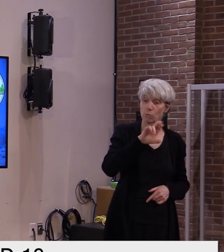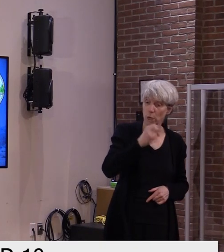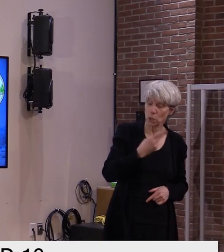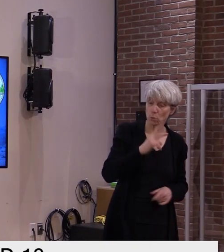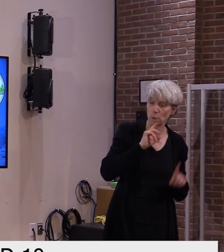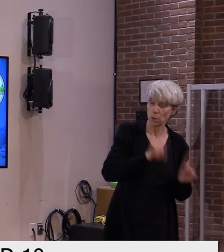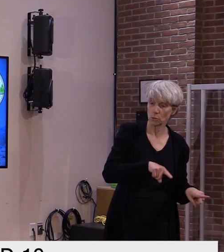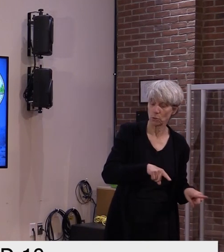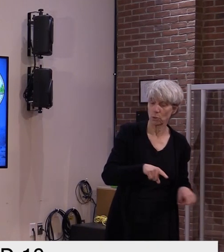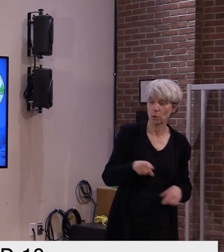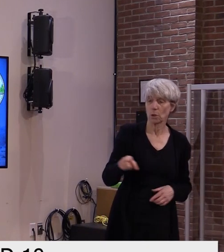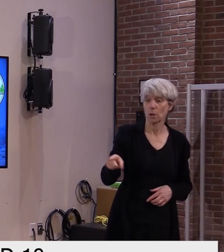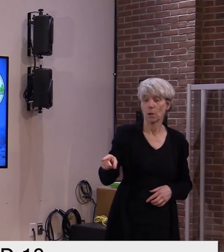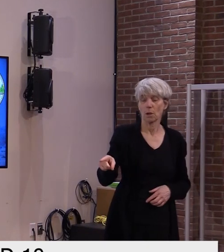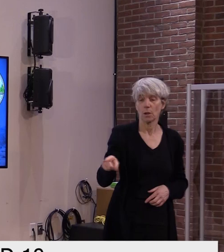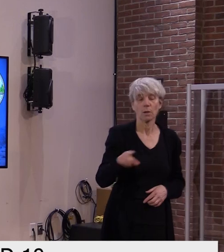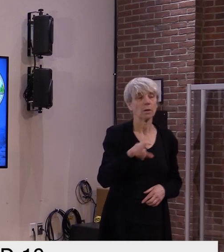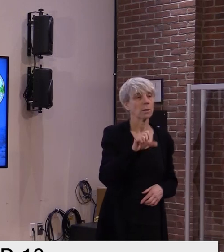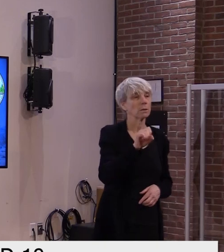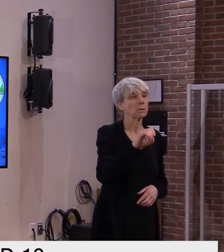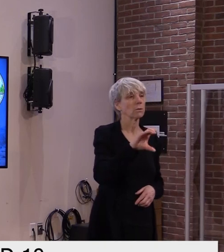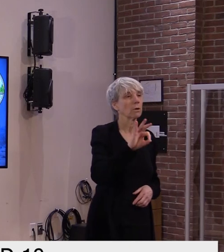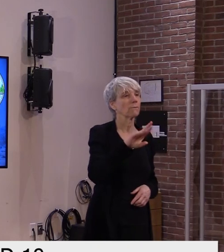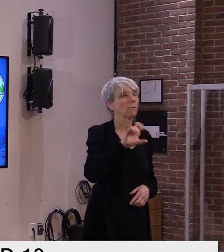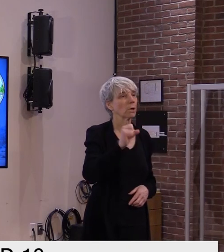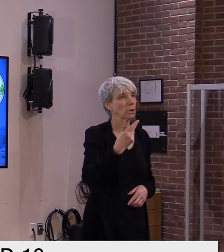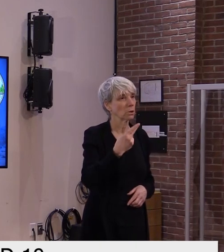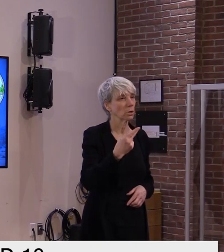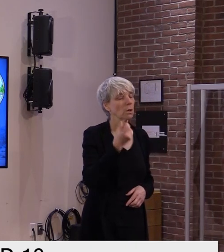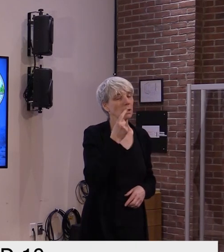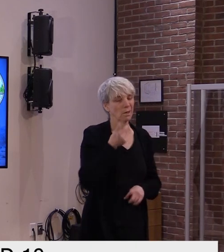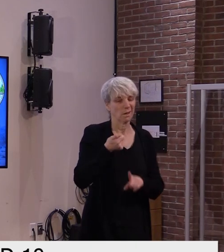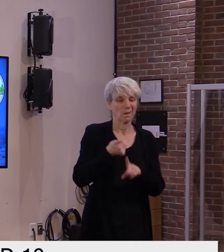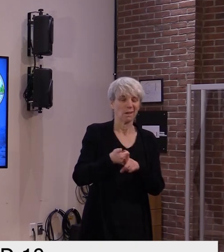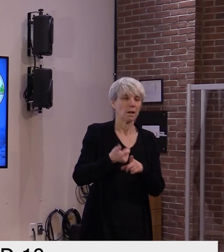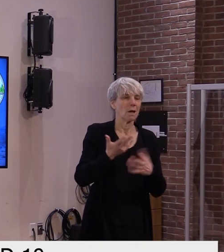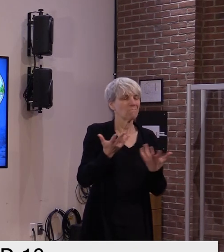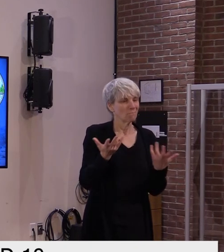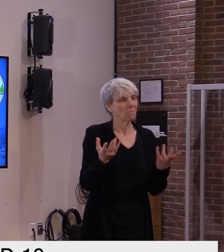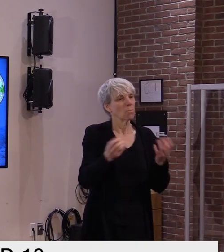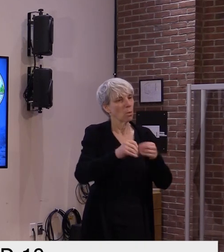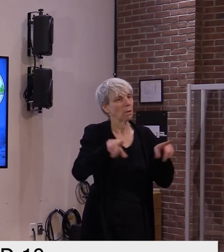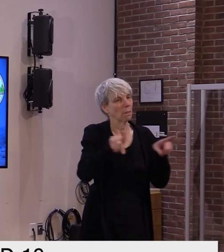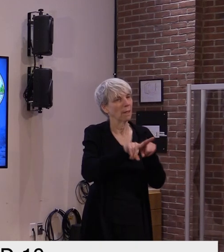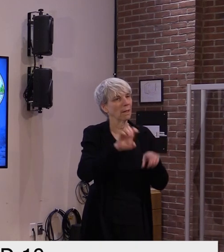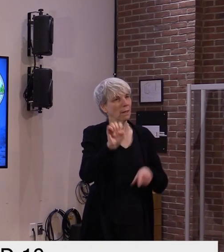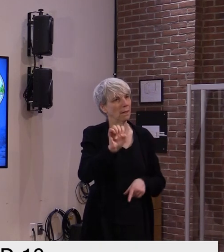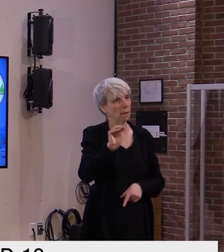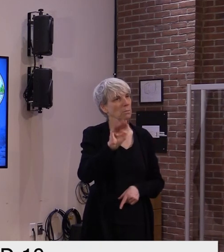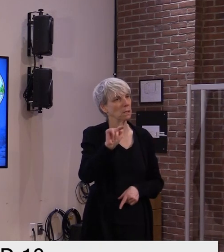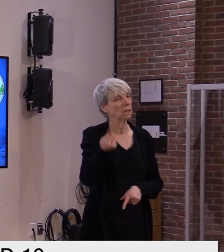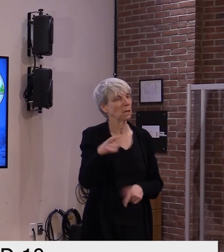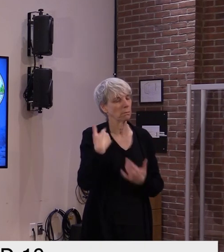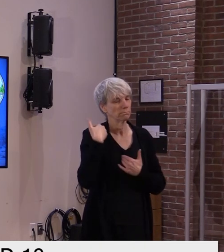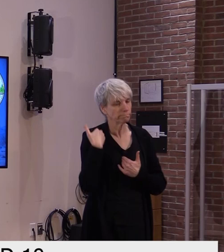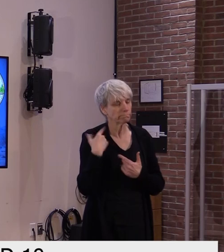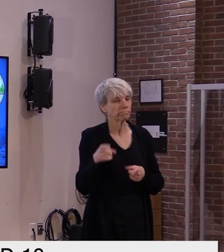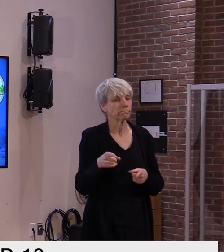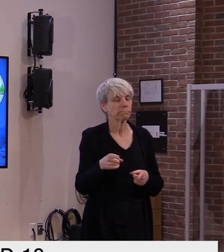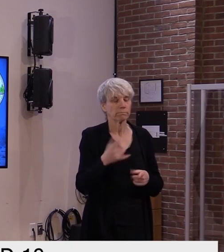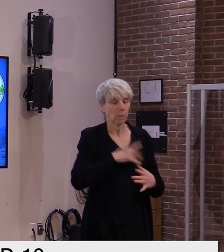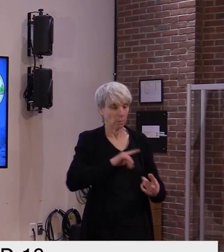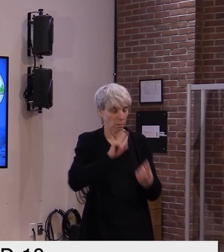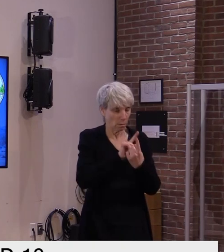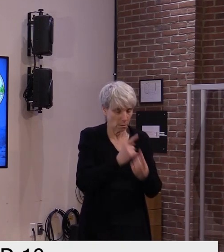Yeah, I would just echo on that as first responders, obviously, they're like more likely to encounter individuals who